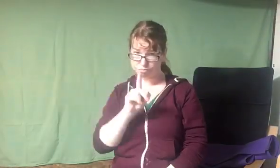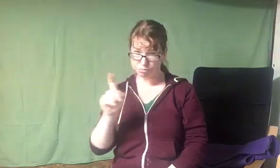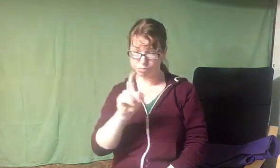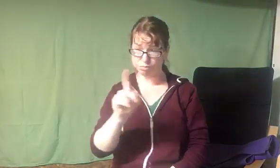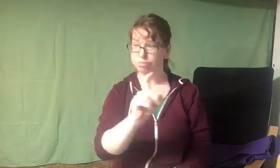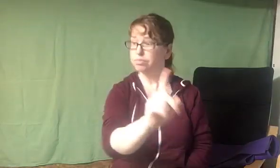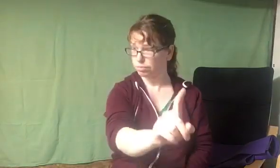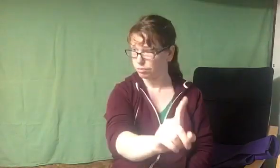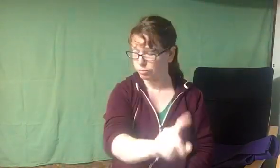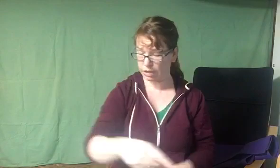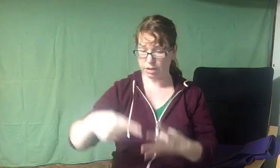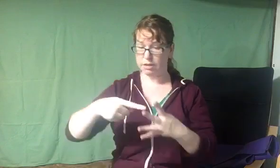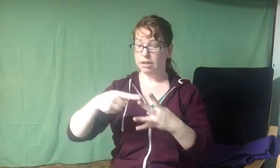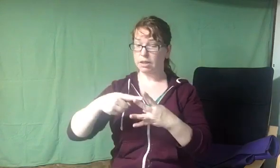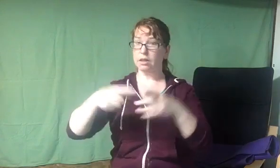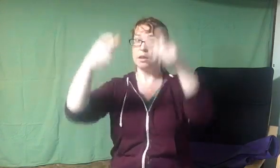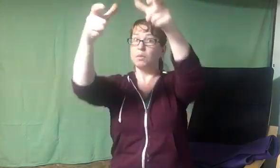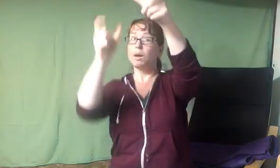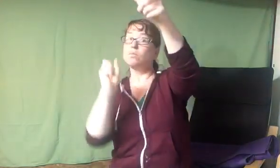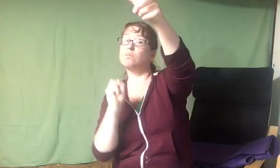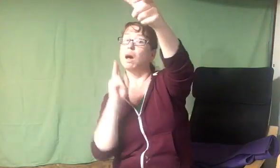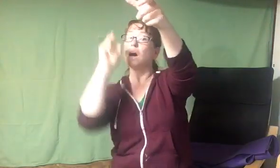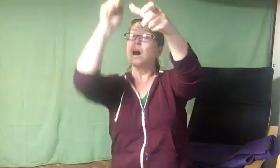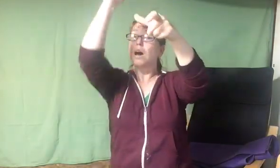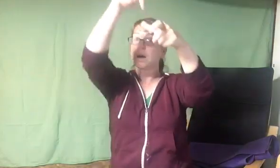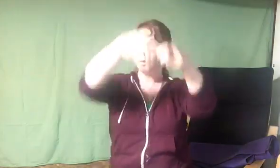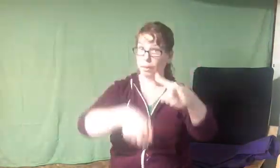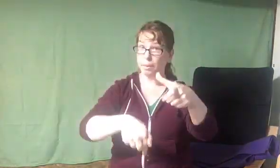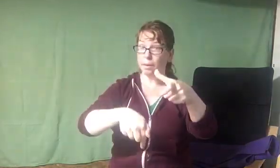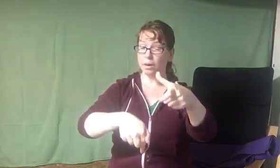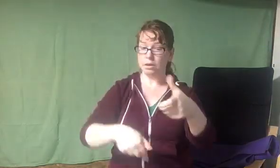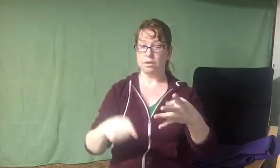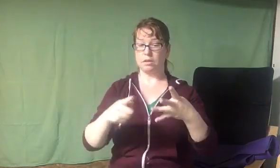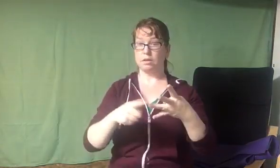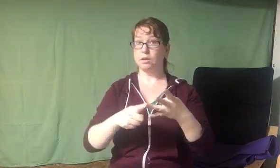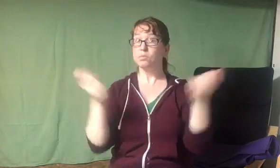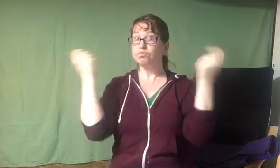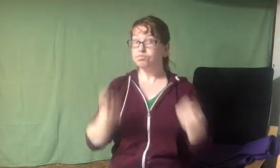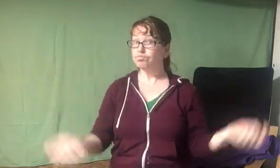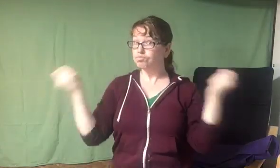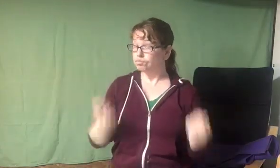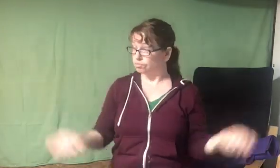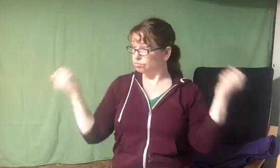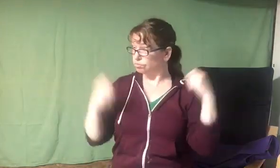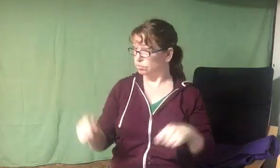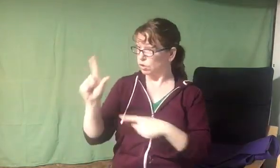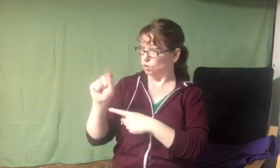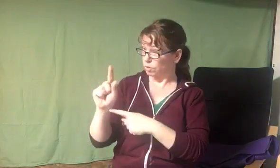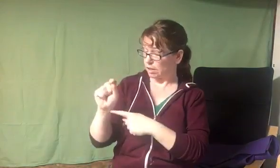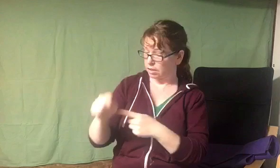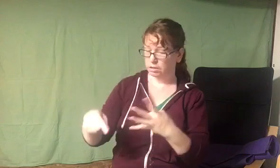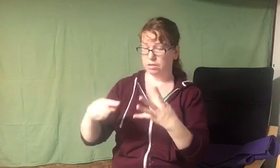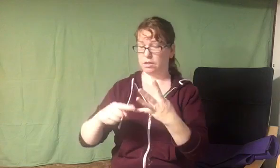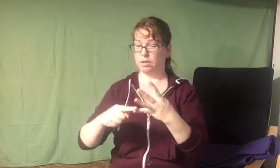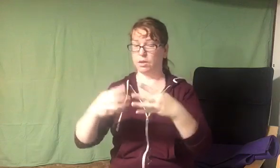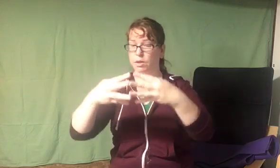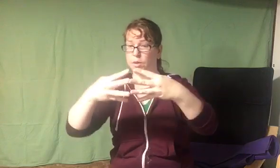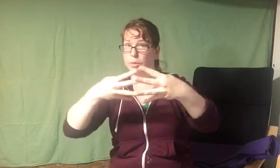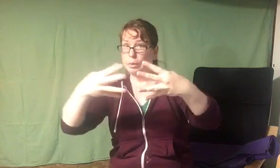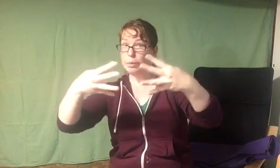into a basket. The third person must do 20 skips, and then the fourth person crawls under the net to the finish line. Don't forget to tag the next team member